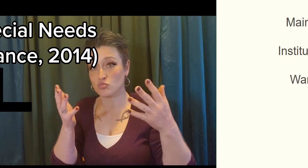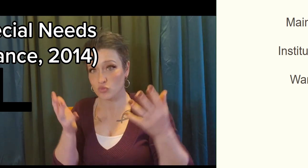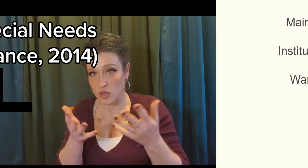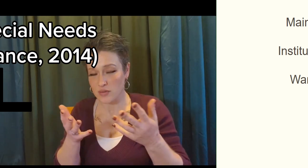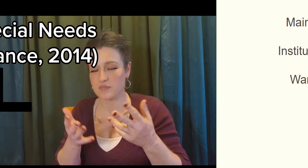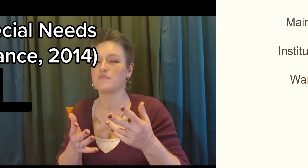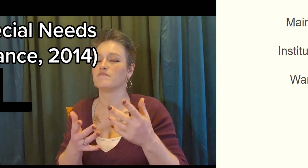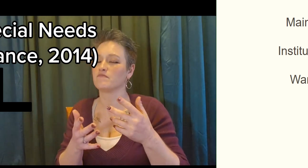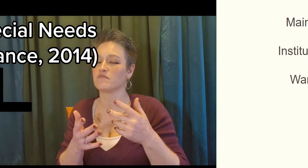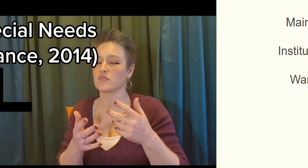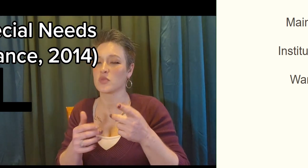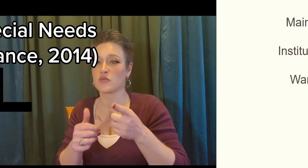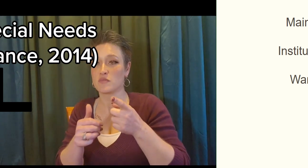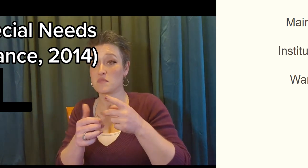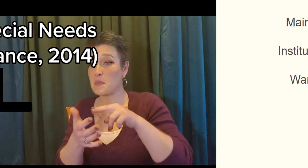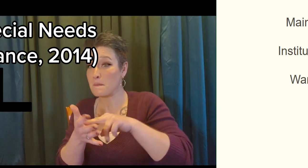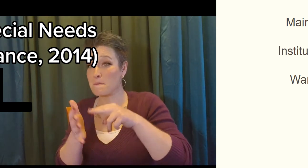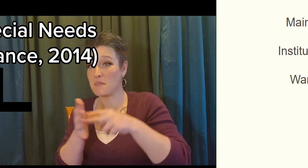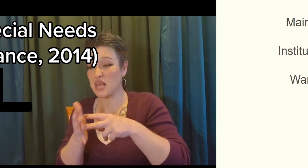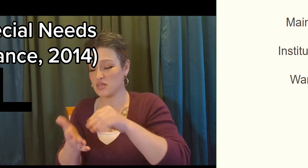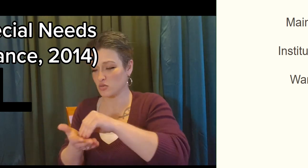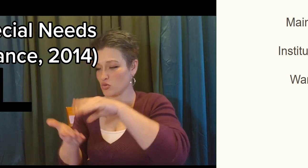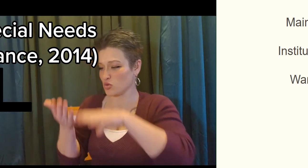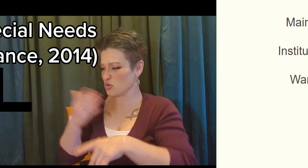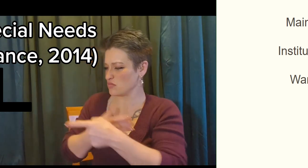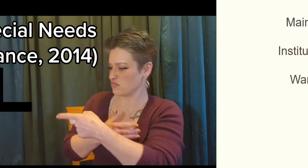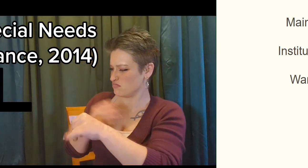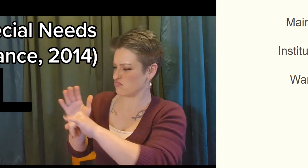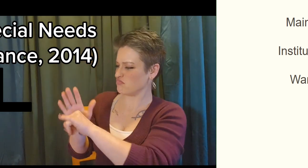I'm going to use this sign. It means